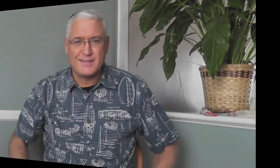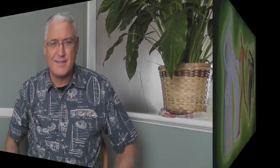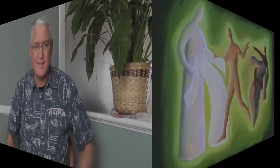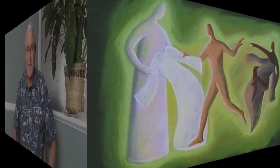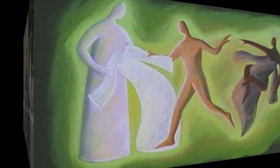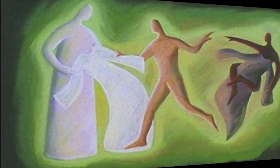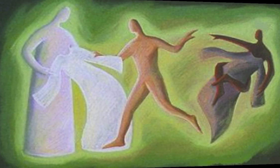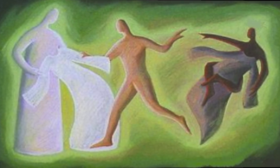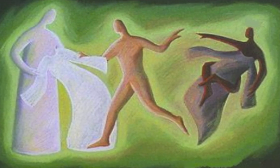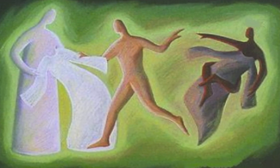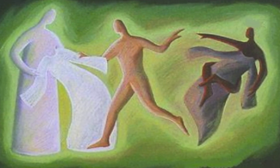revealed in us.